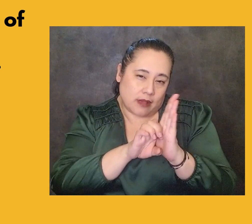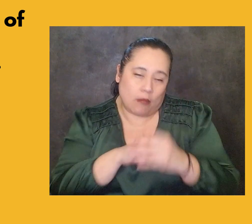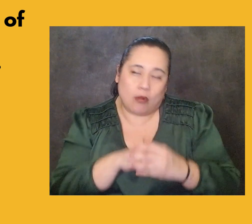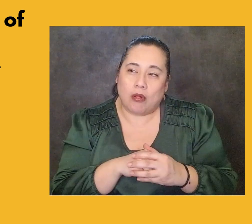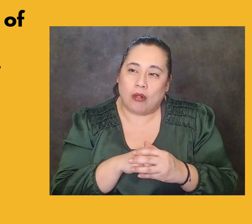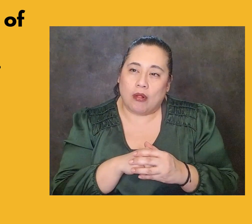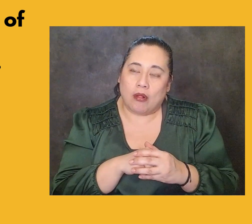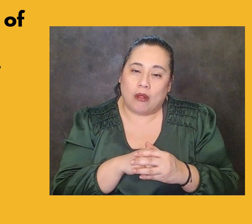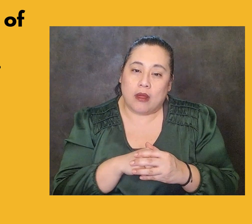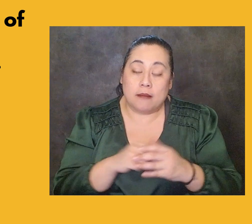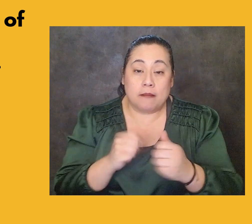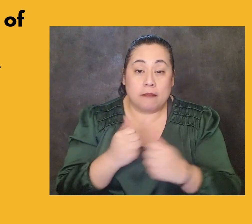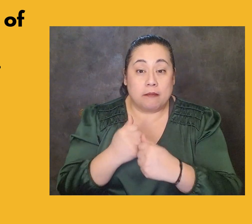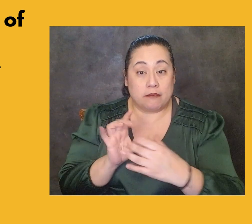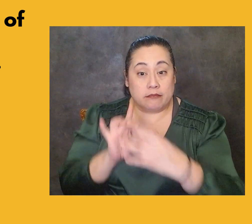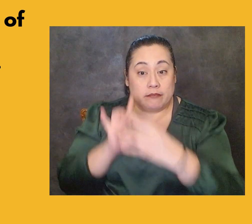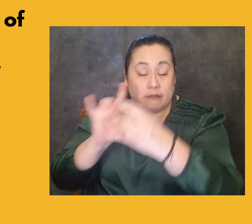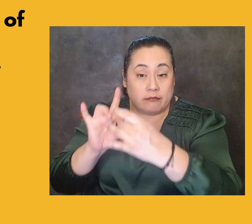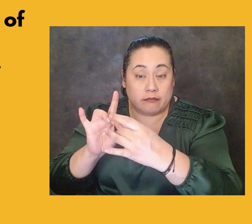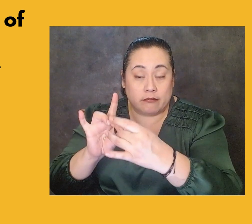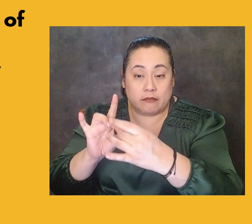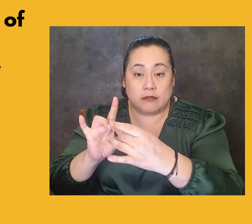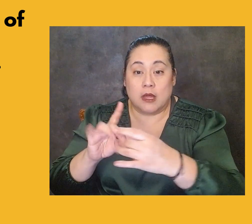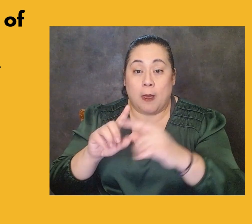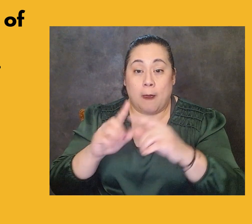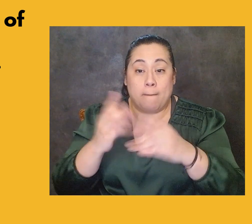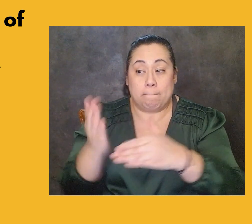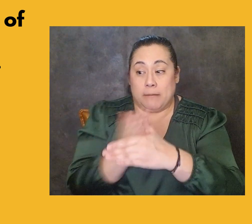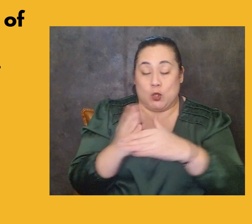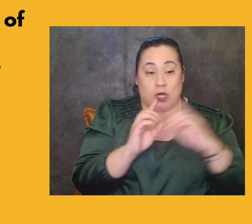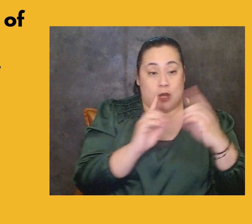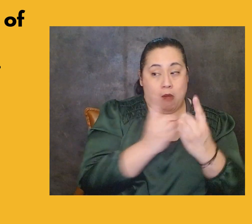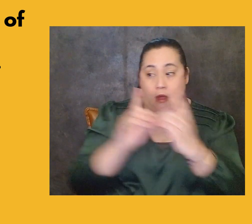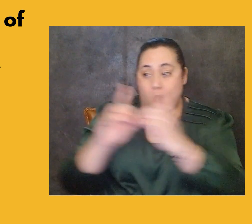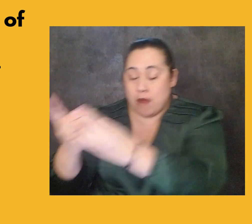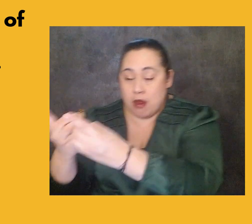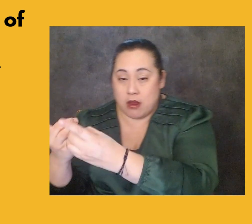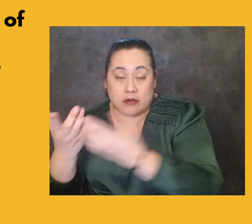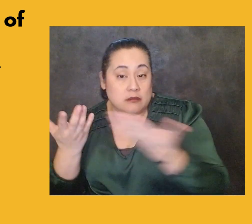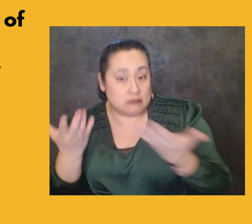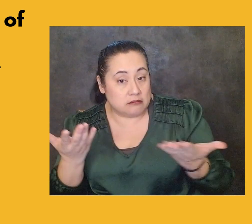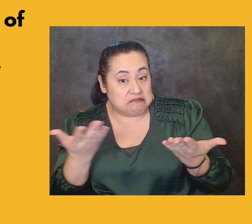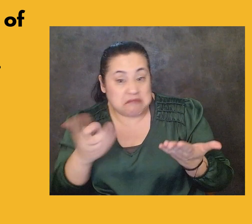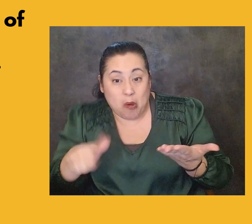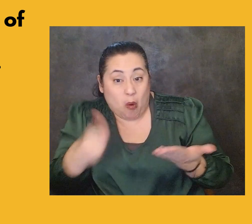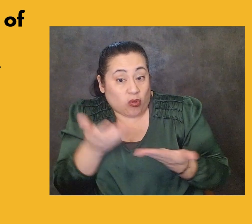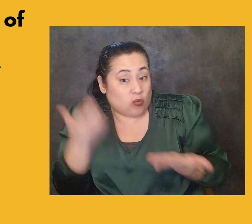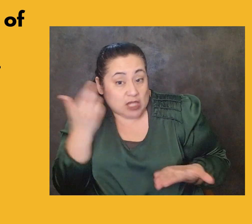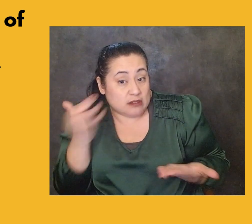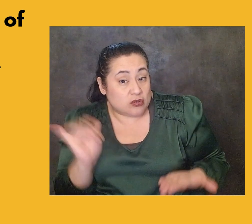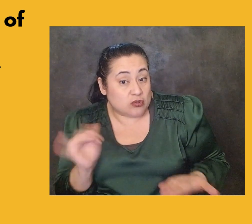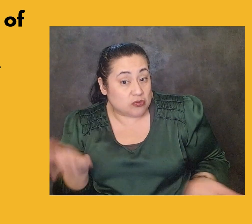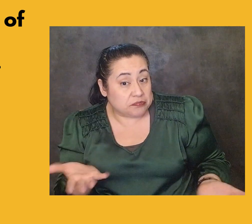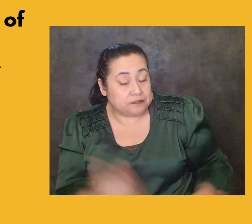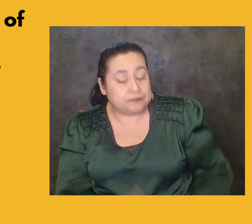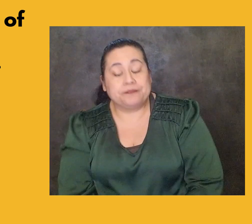example, um, maintaining relationships between departments. Those kinds of reasons